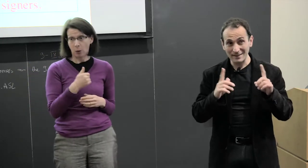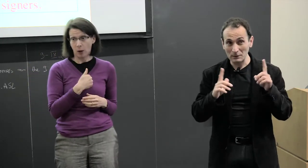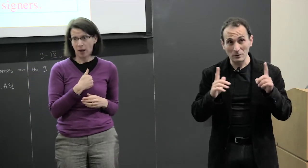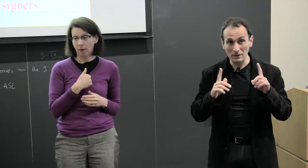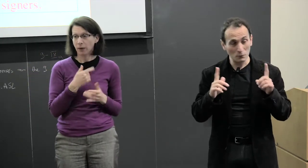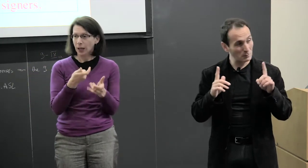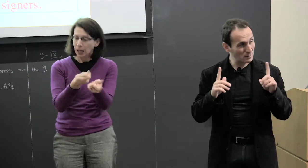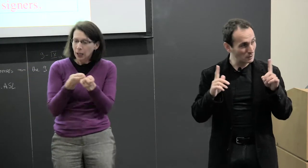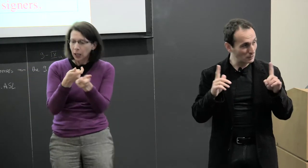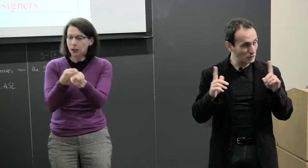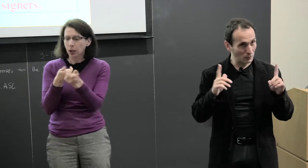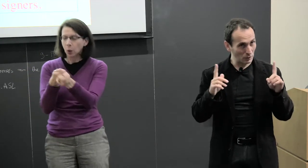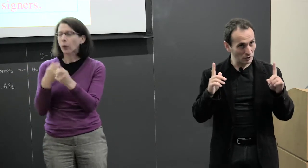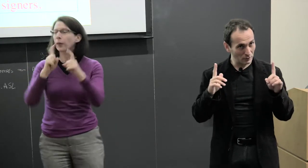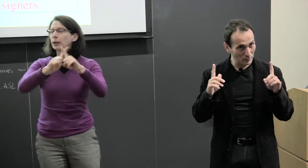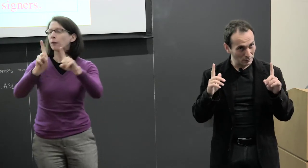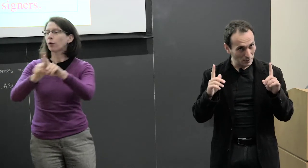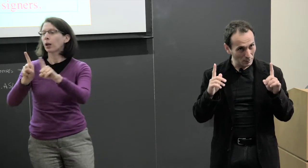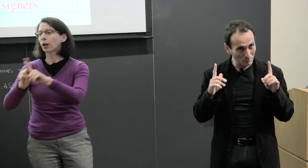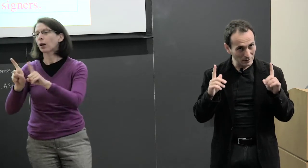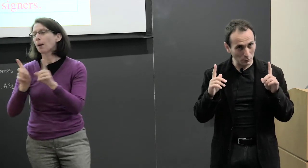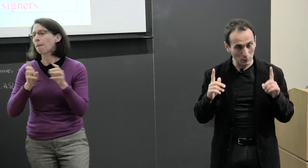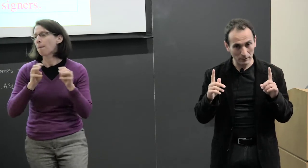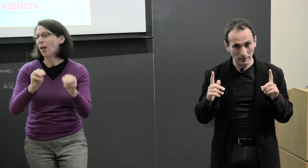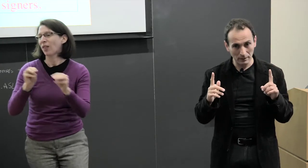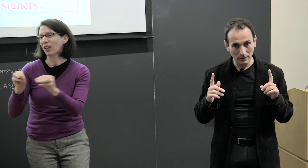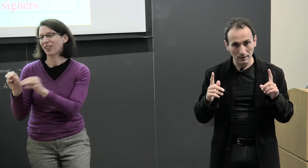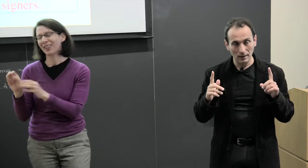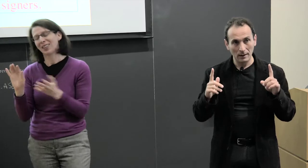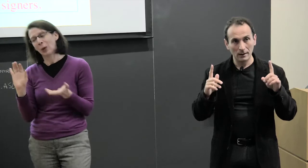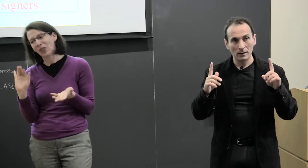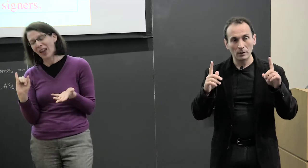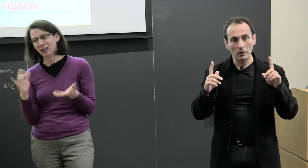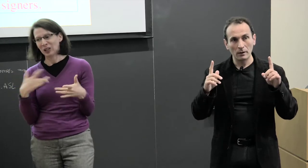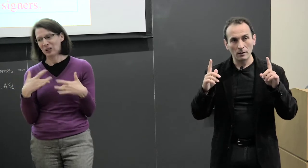but elicited with different methodologies, which is a bit of a worry,